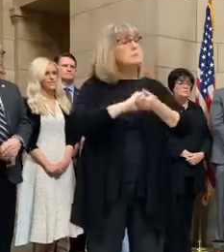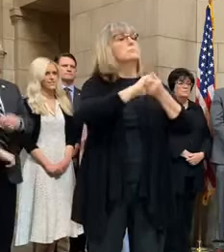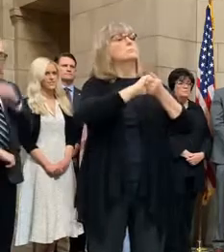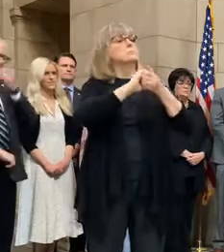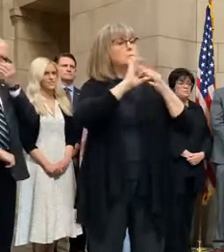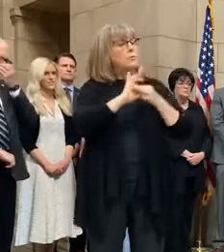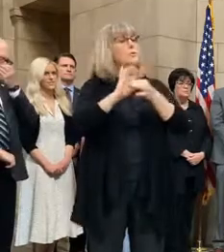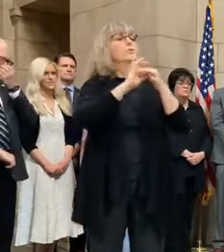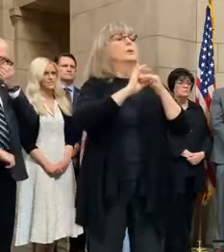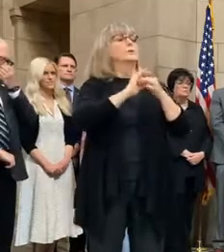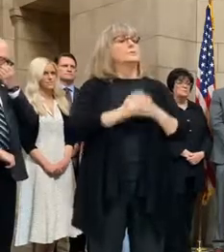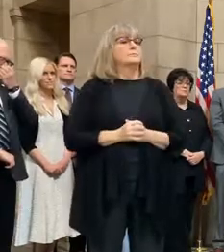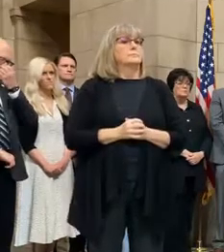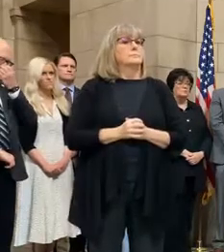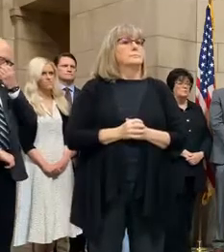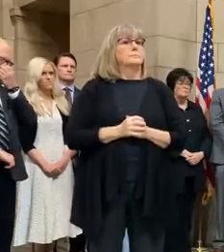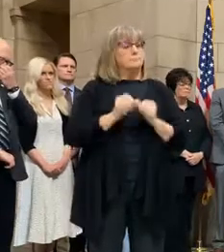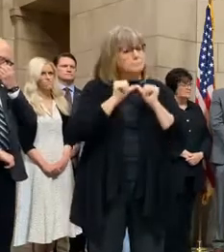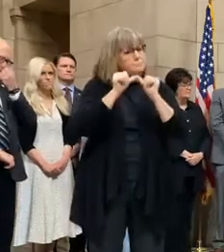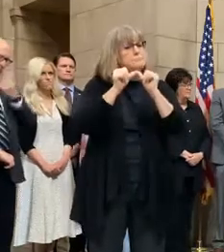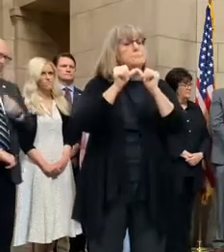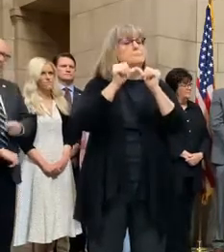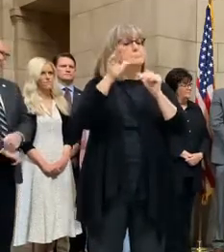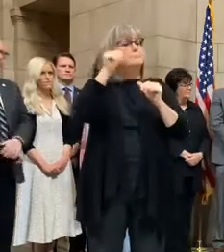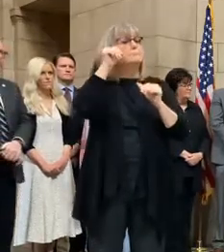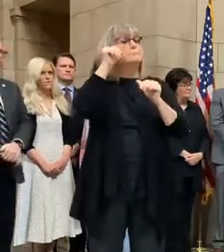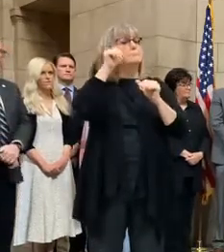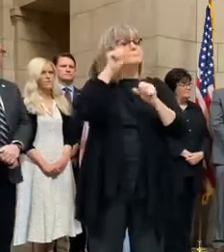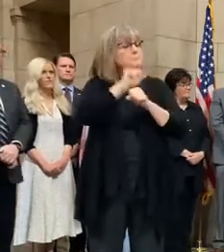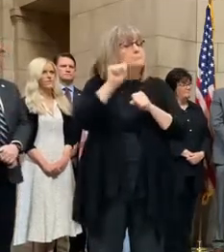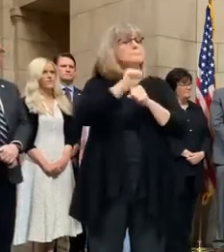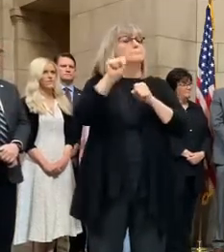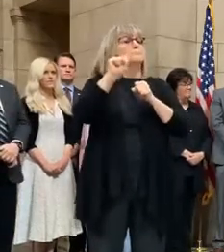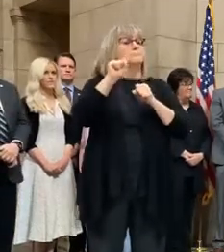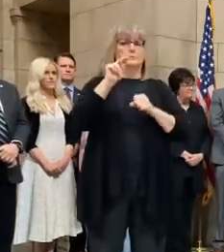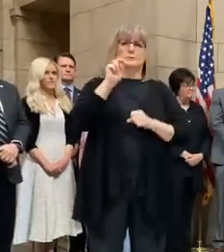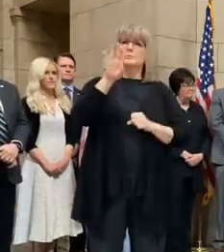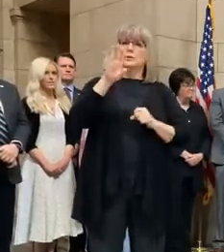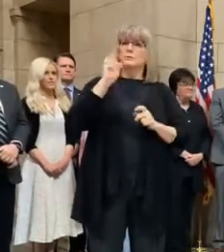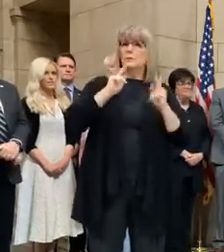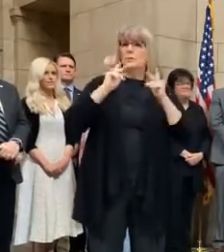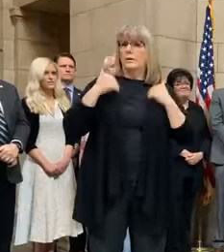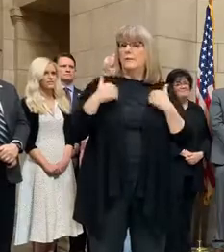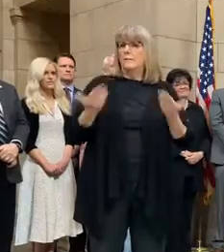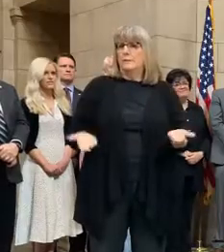cooperating, and the resilience and determination and grit that Nebraskans have.